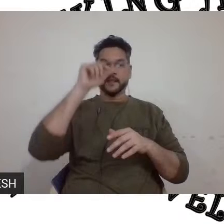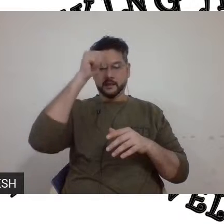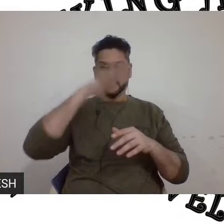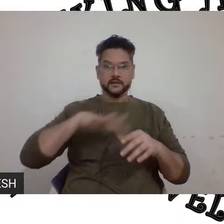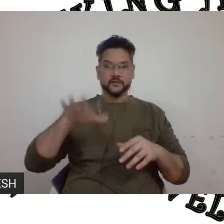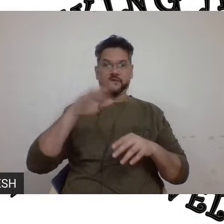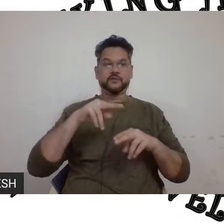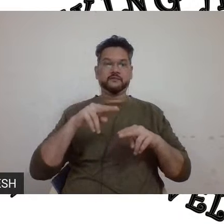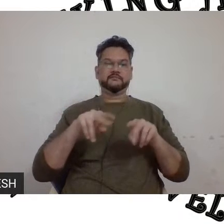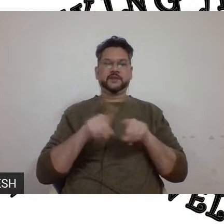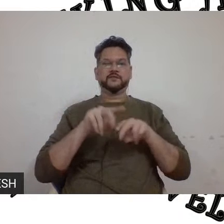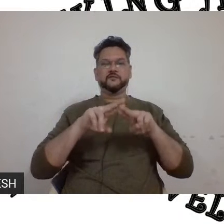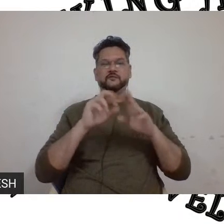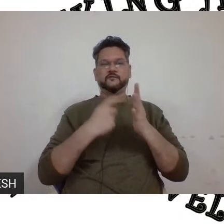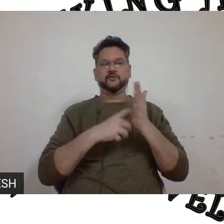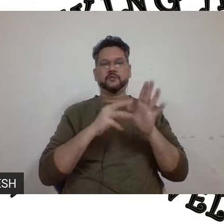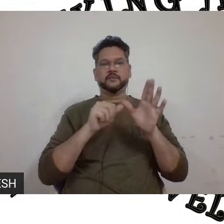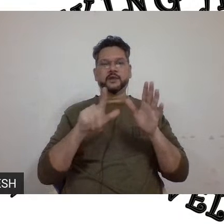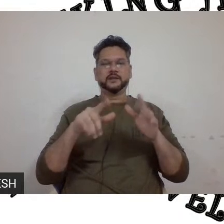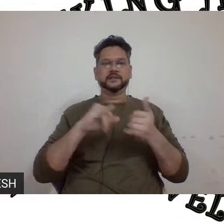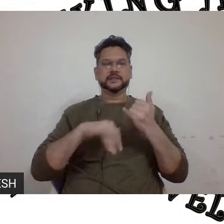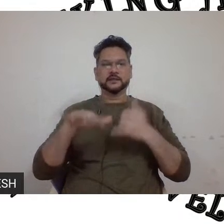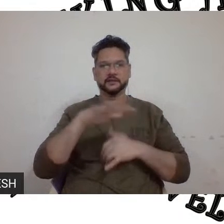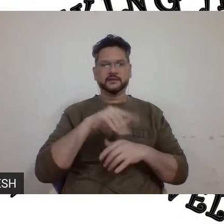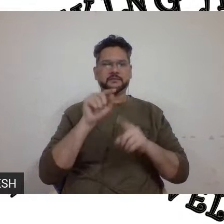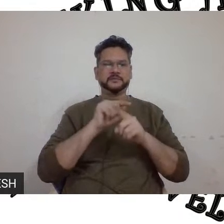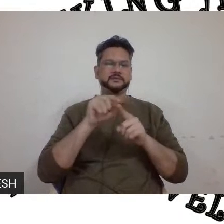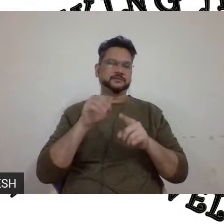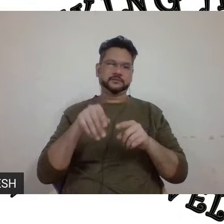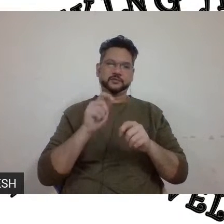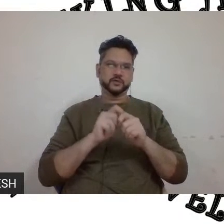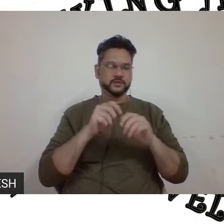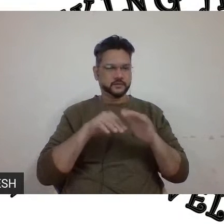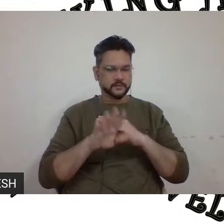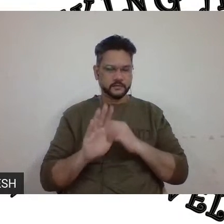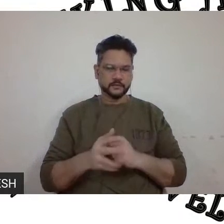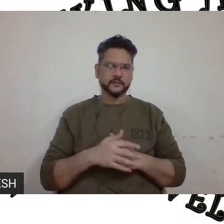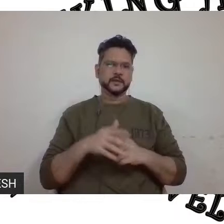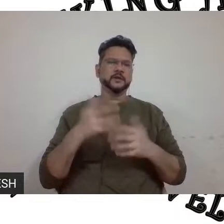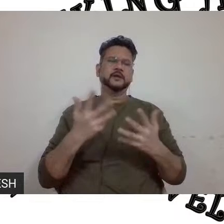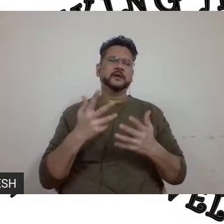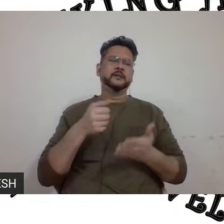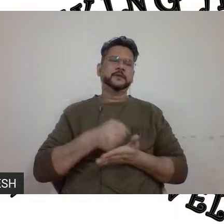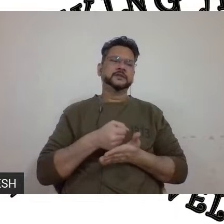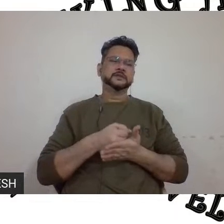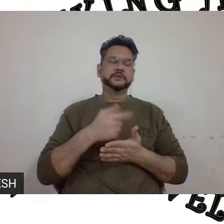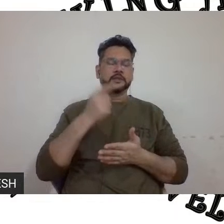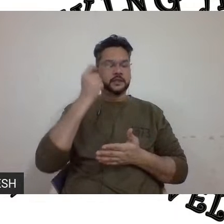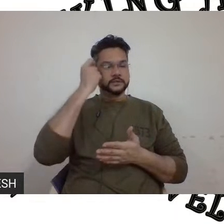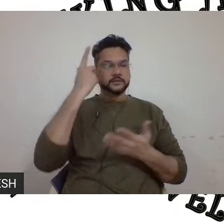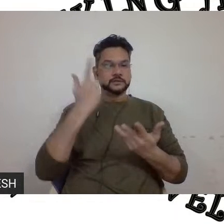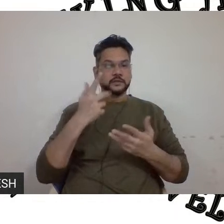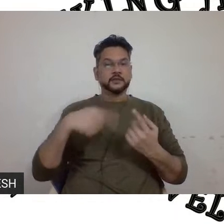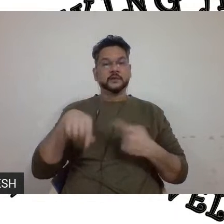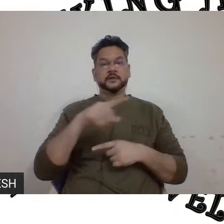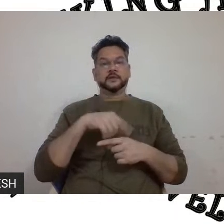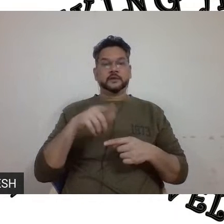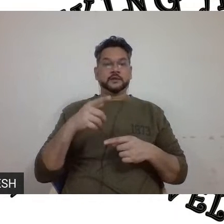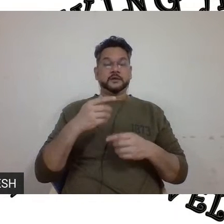mean? One is basically there are organizations, there are a lot of companies which are coming up in a large